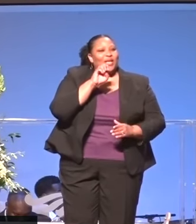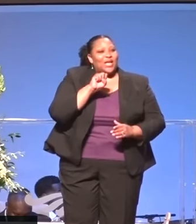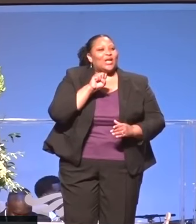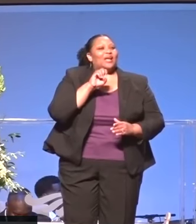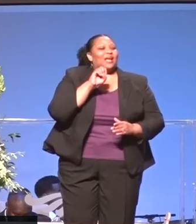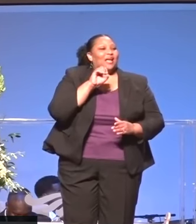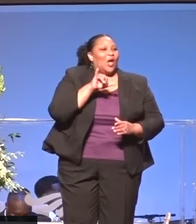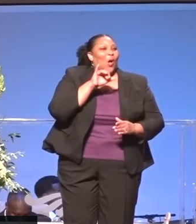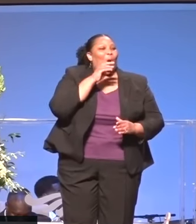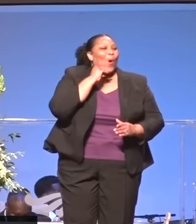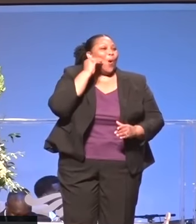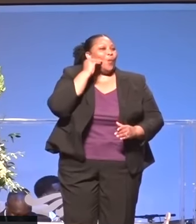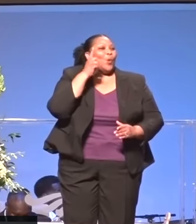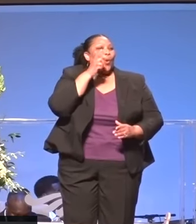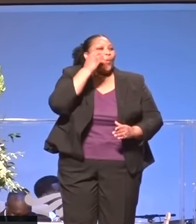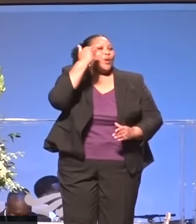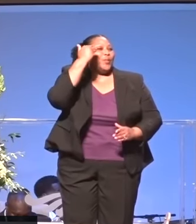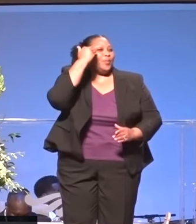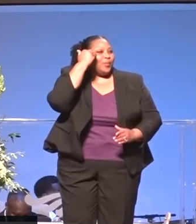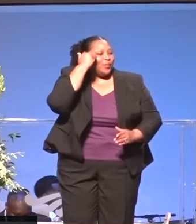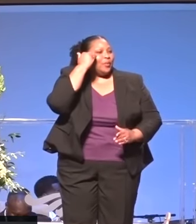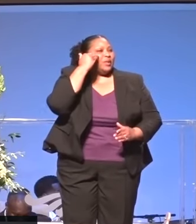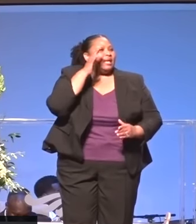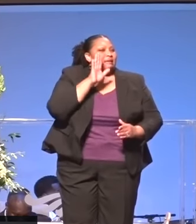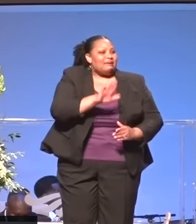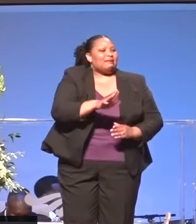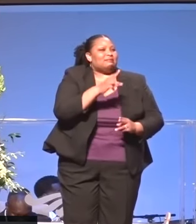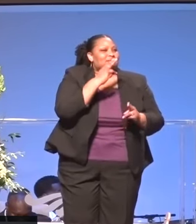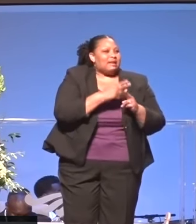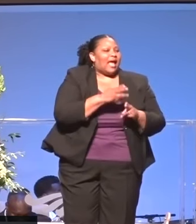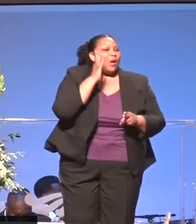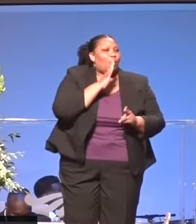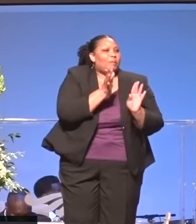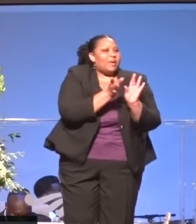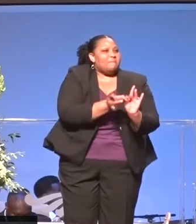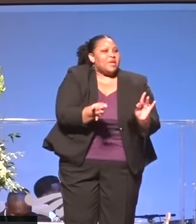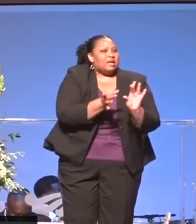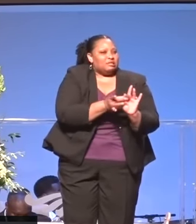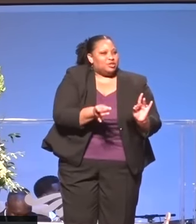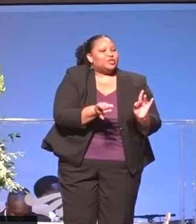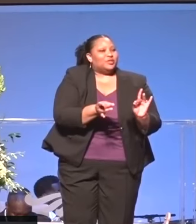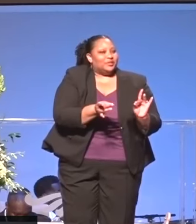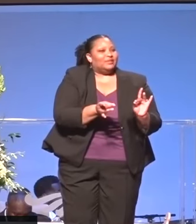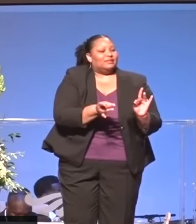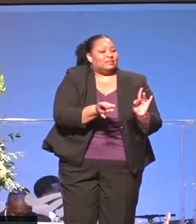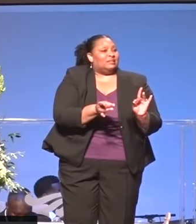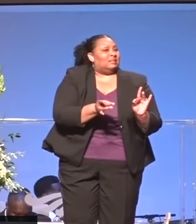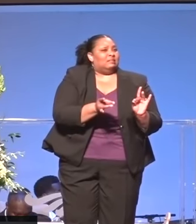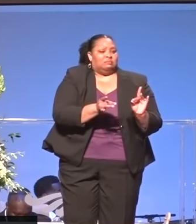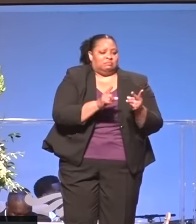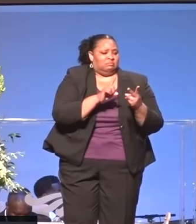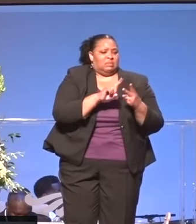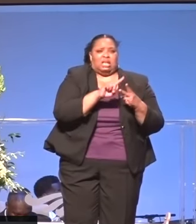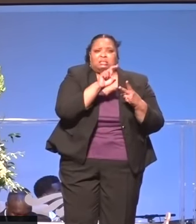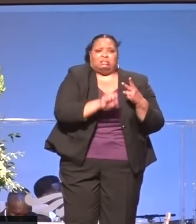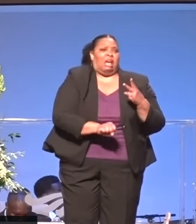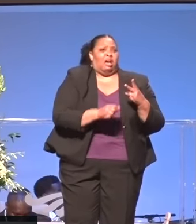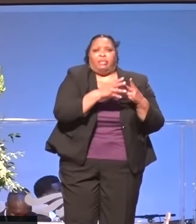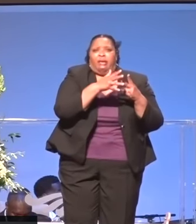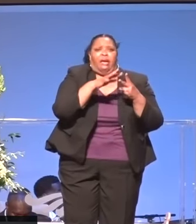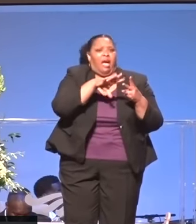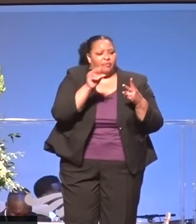thought that his name would now be mentioned in South Africa, Canada,